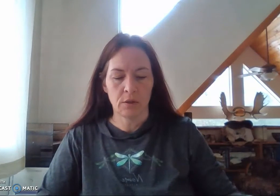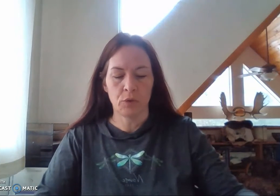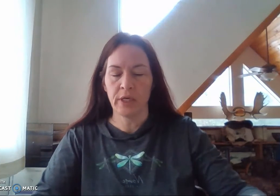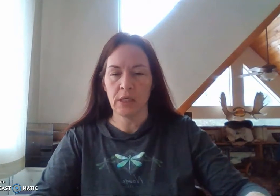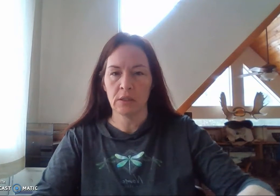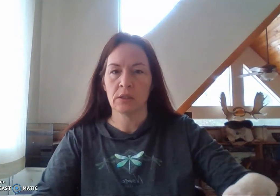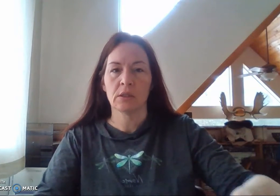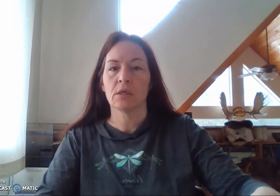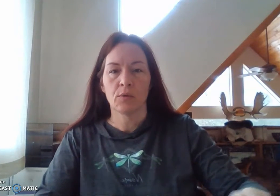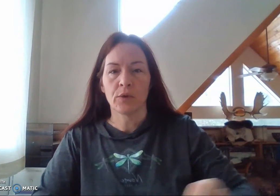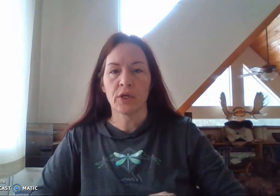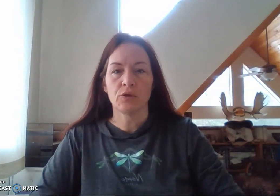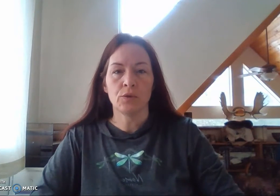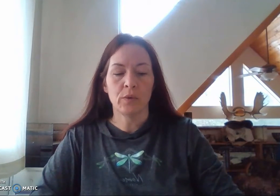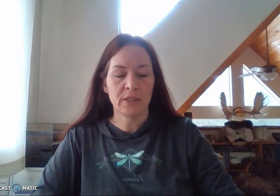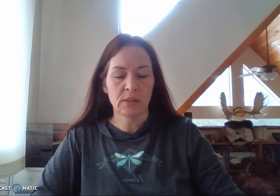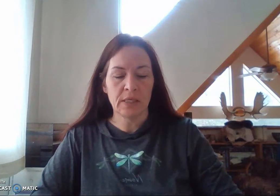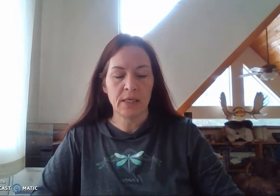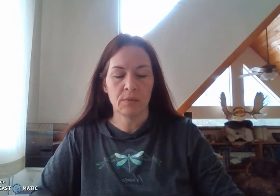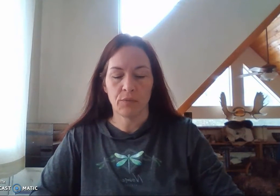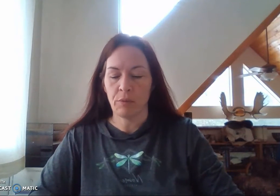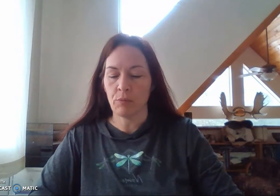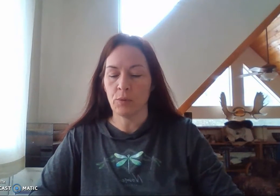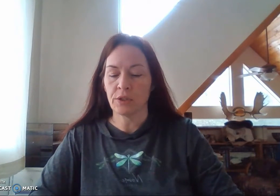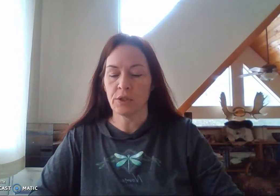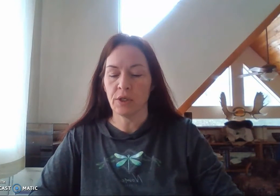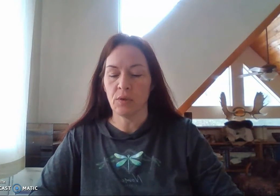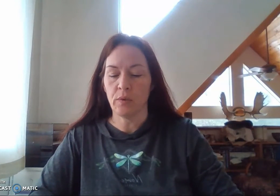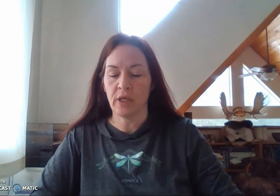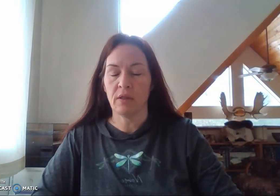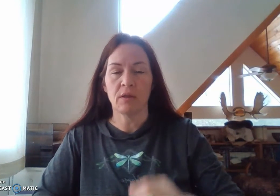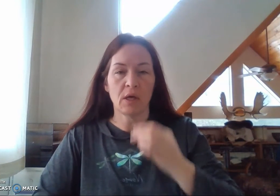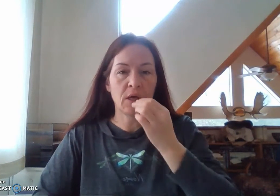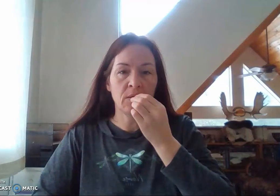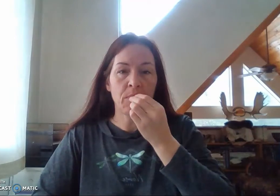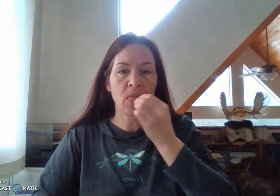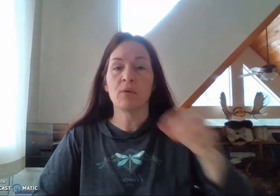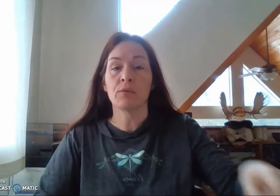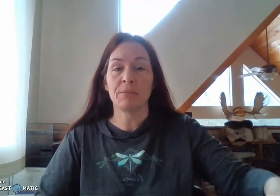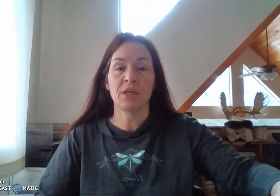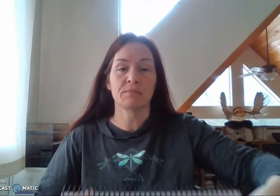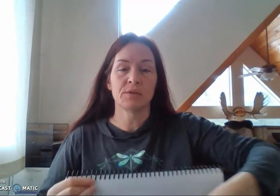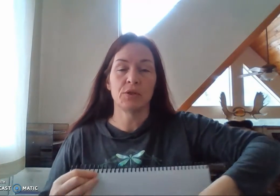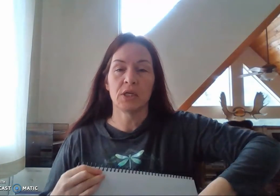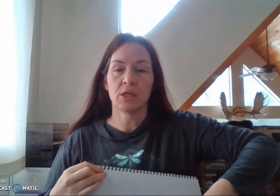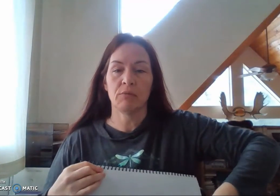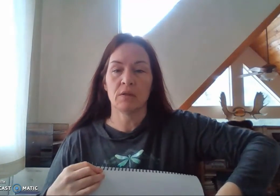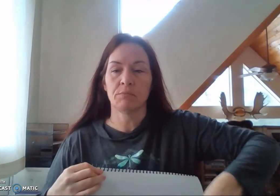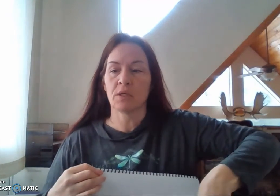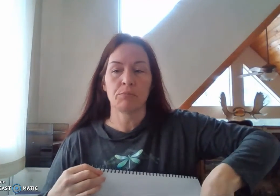Good morning. We're going to do Wednesday. Remember, we're starting with rhyming. So you're going to give me a thumbs up